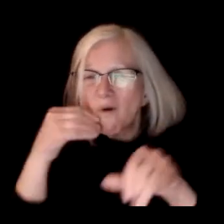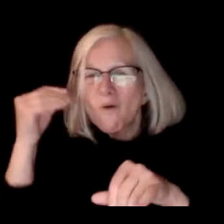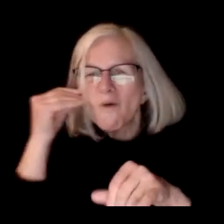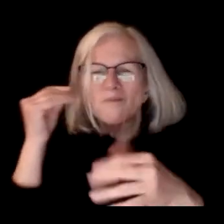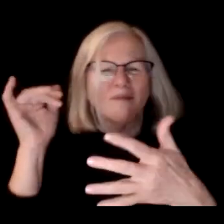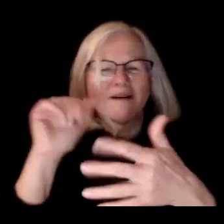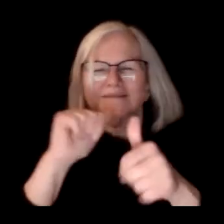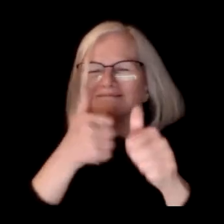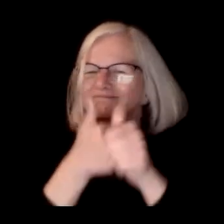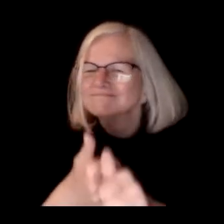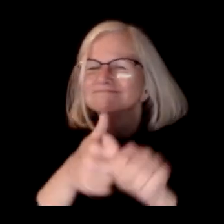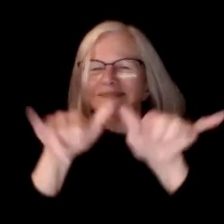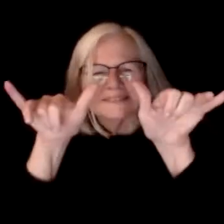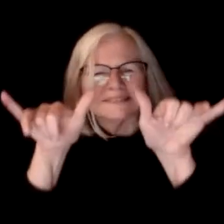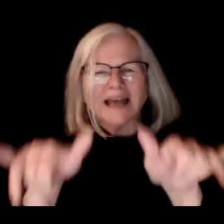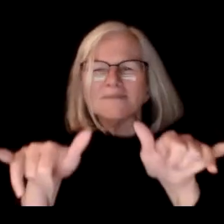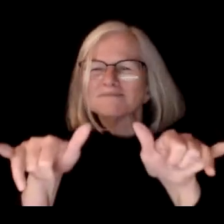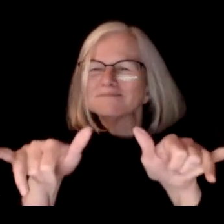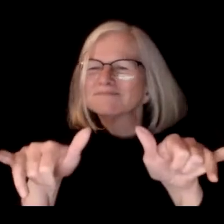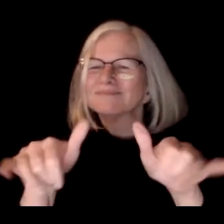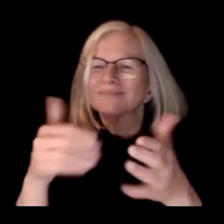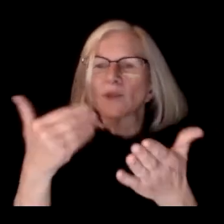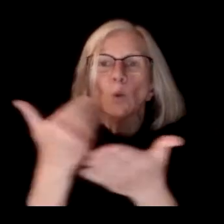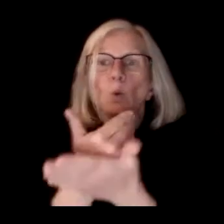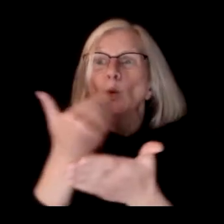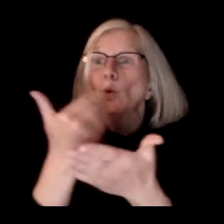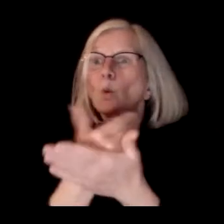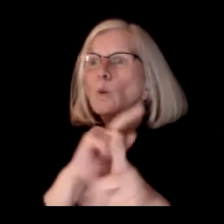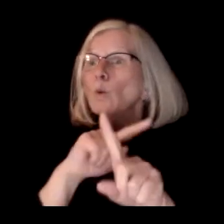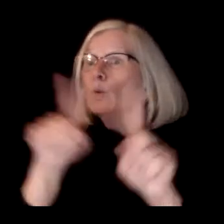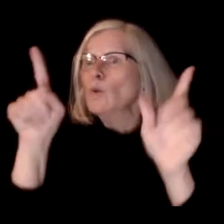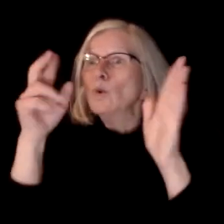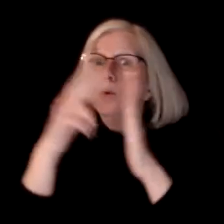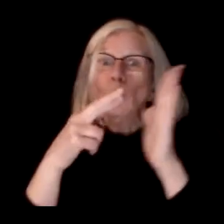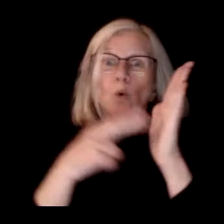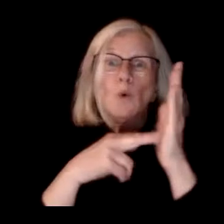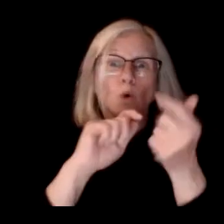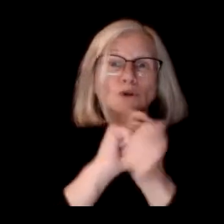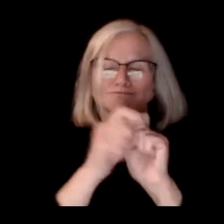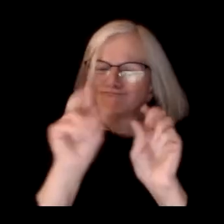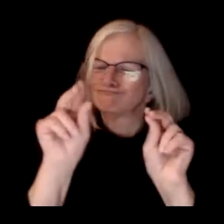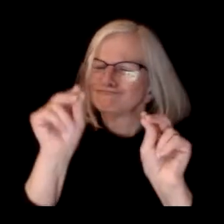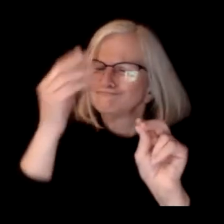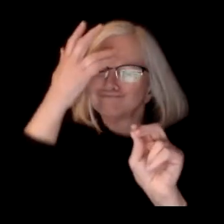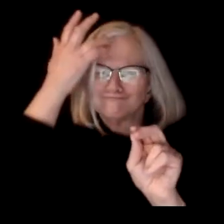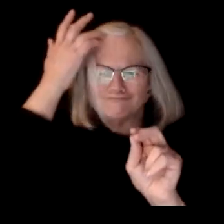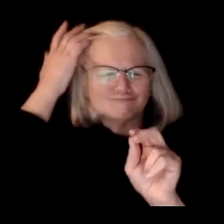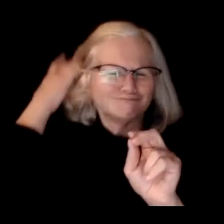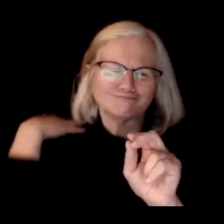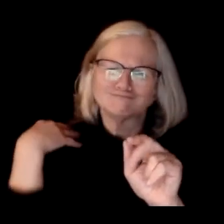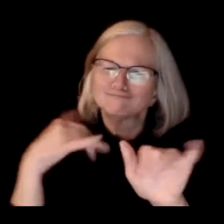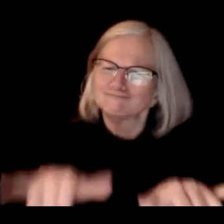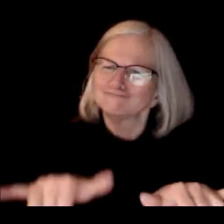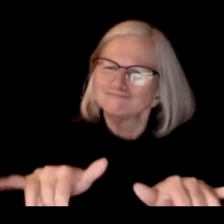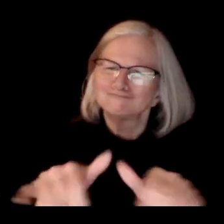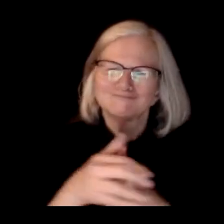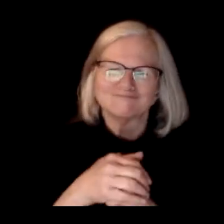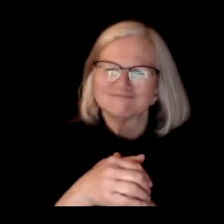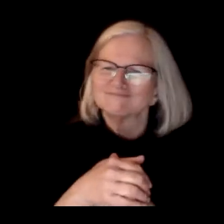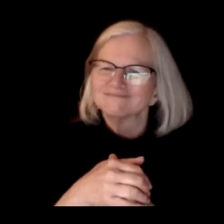new strategy above and beyond the strategies that we have been employing and that we know are effective that are going